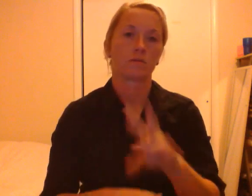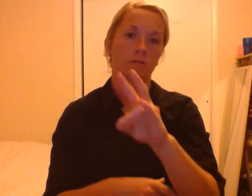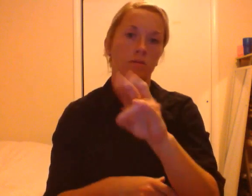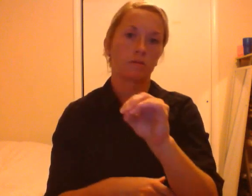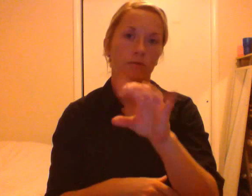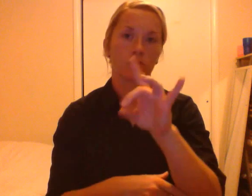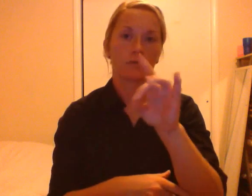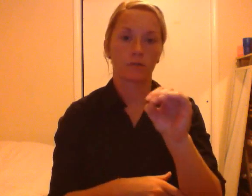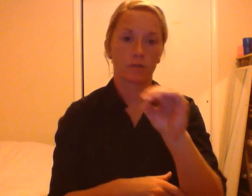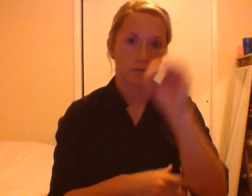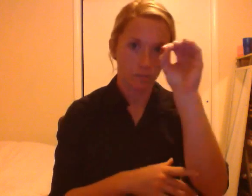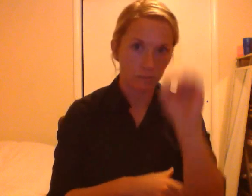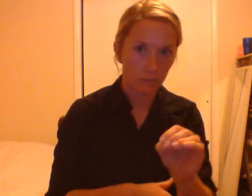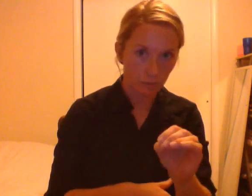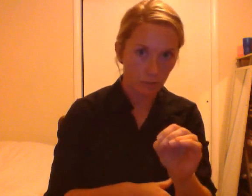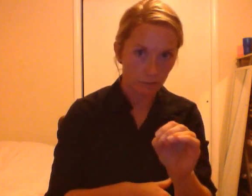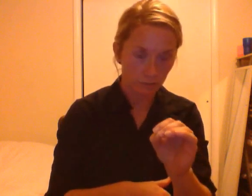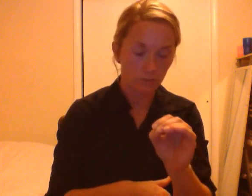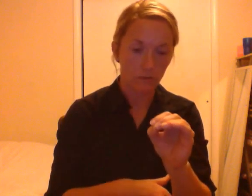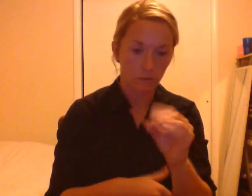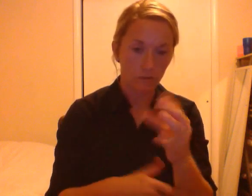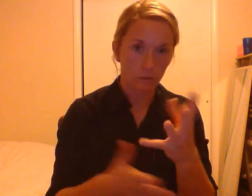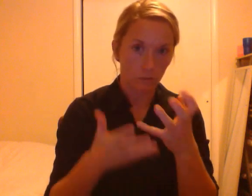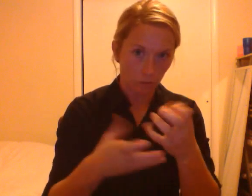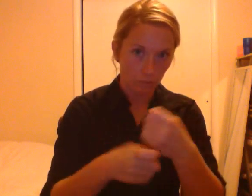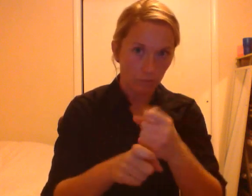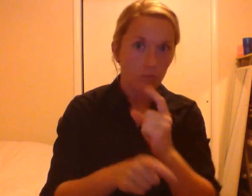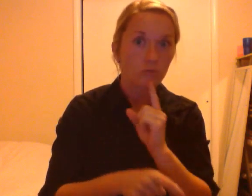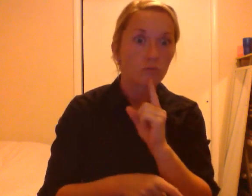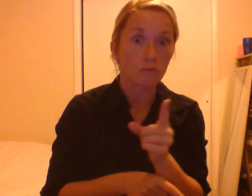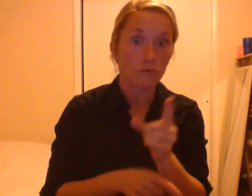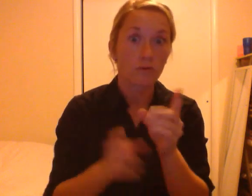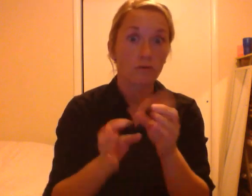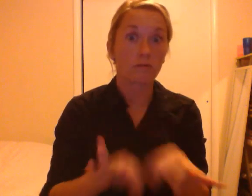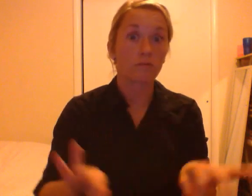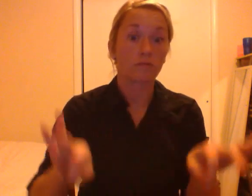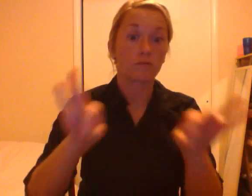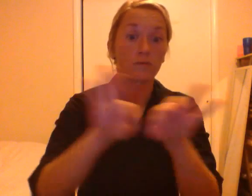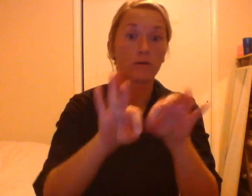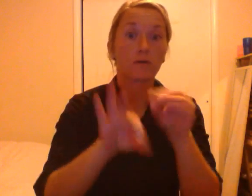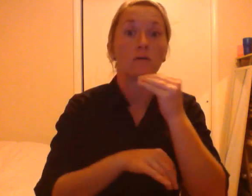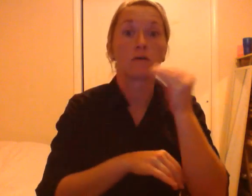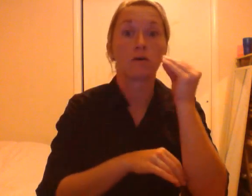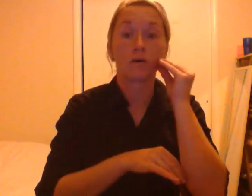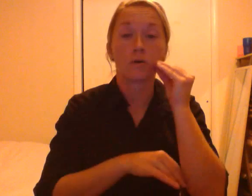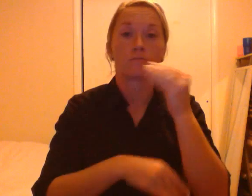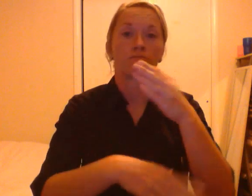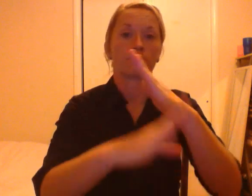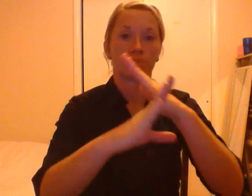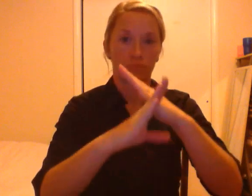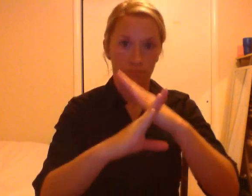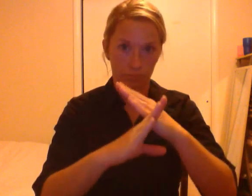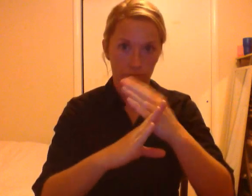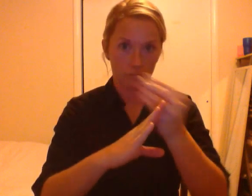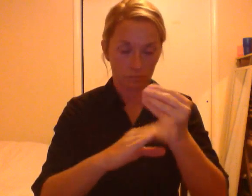home. They want to make sure that their investment is protected in case of default. So they send an appraiser out. They take a look